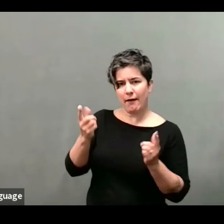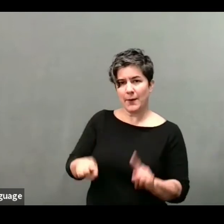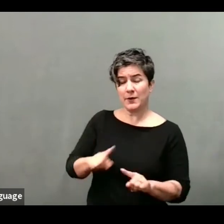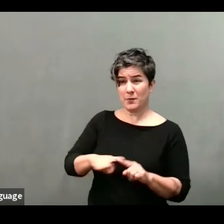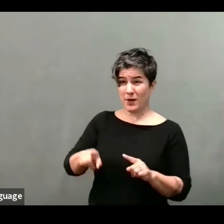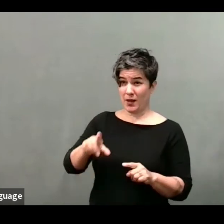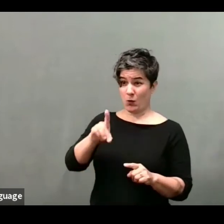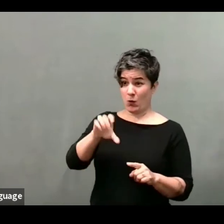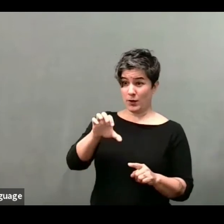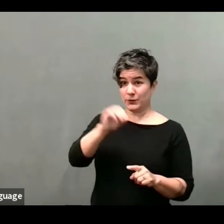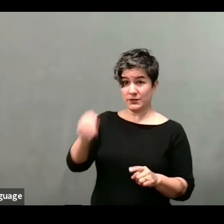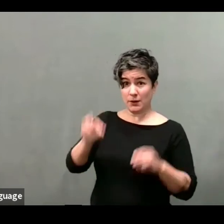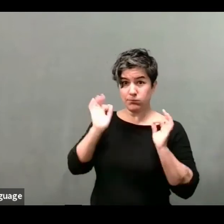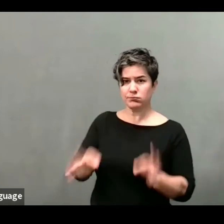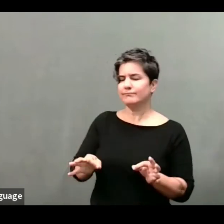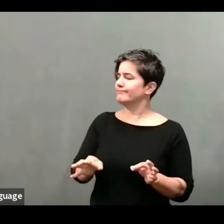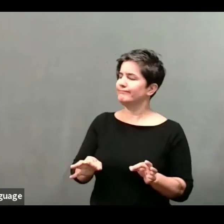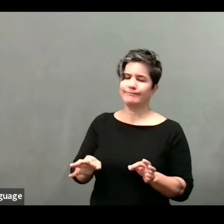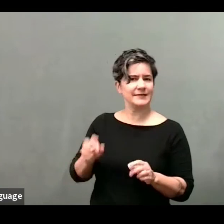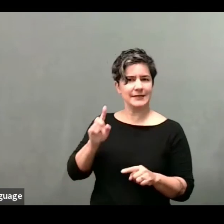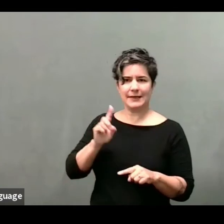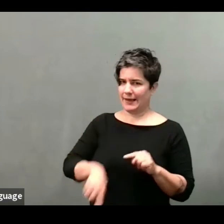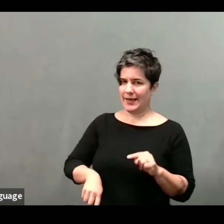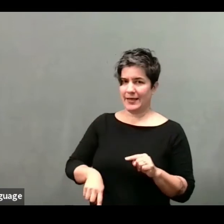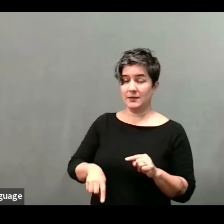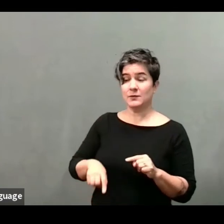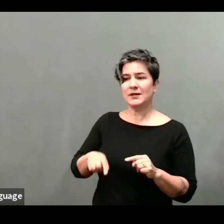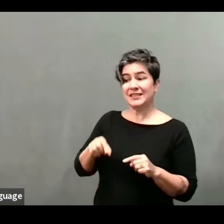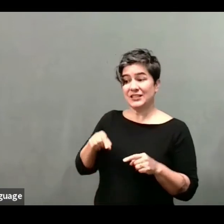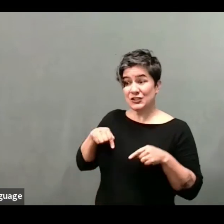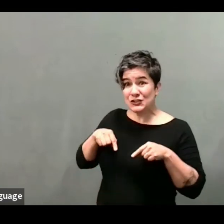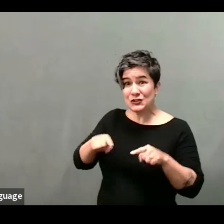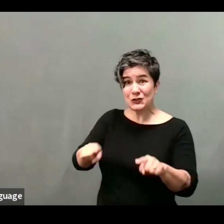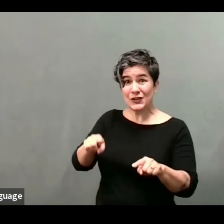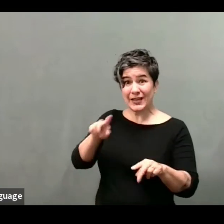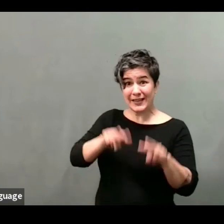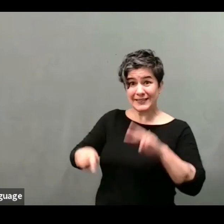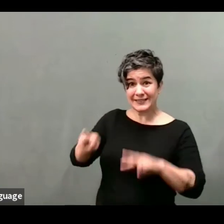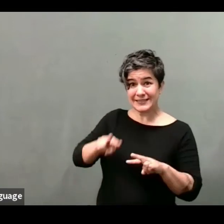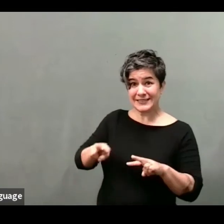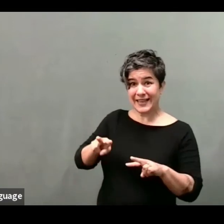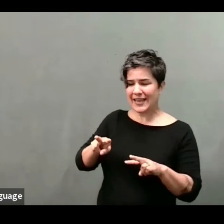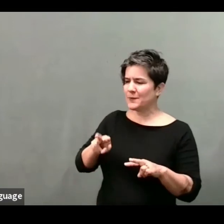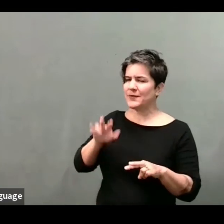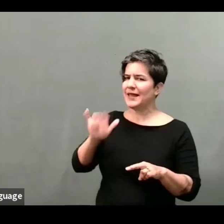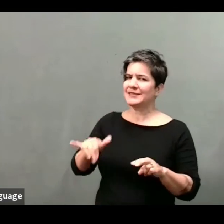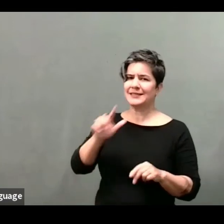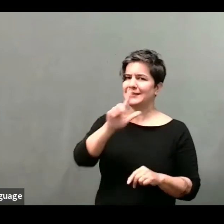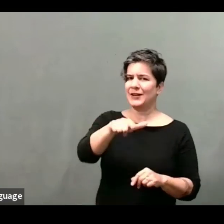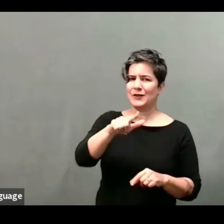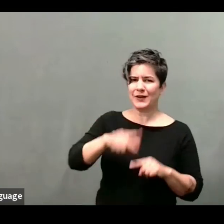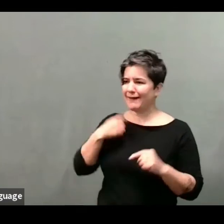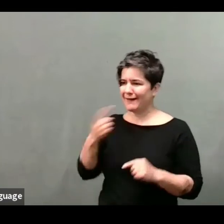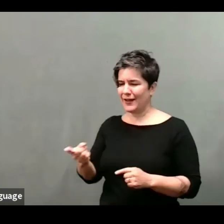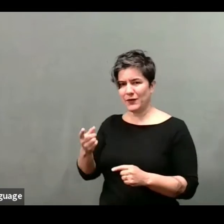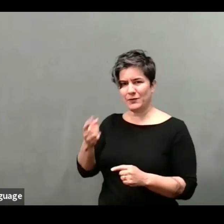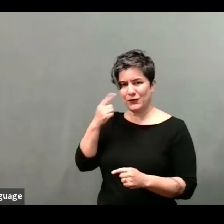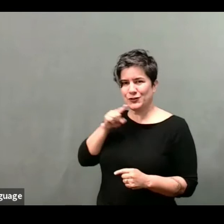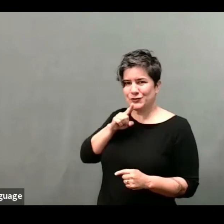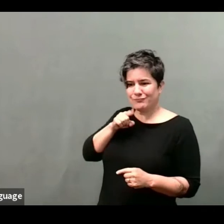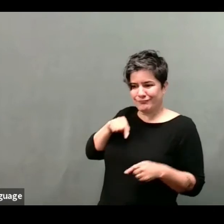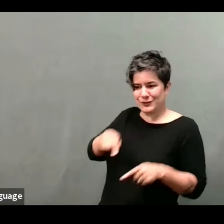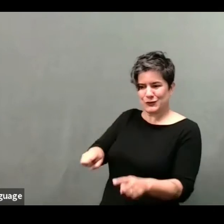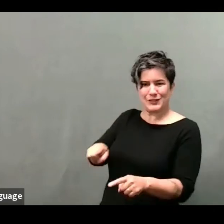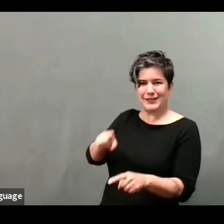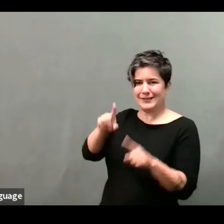for sure. But that will not be available at the time of the exam. That's a much lengthier process. So all